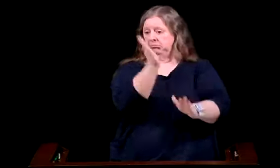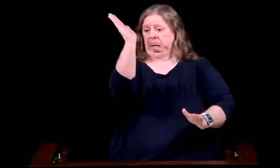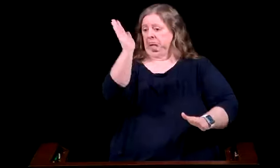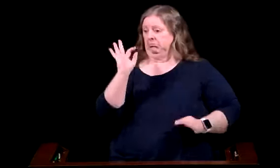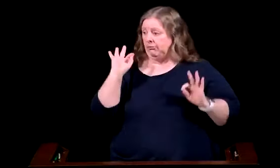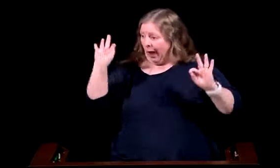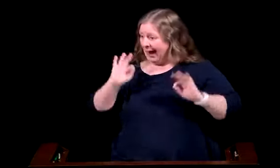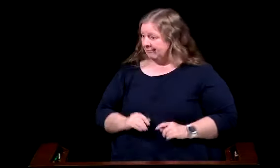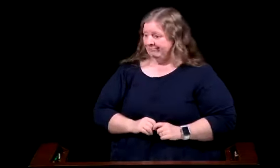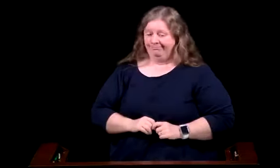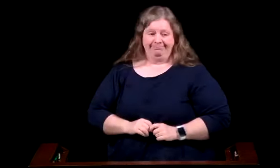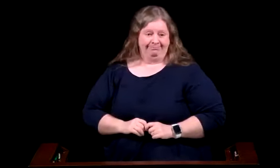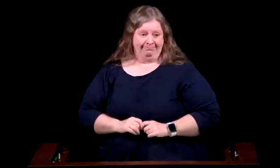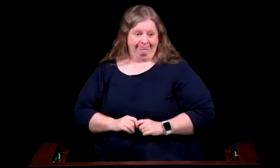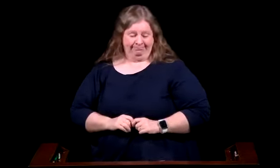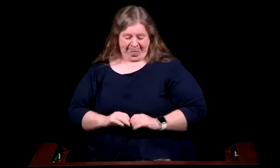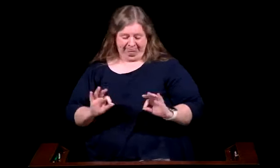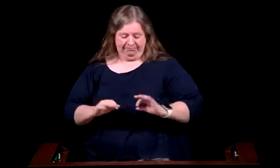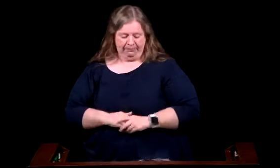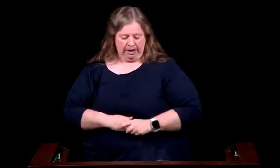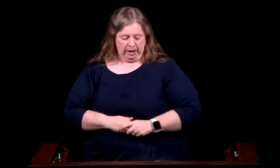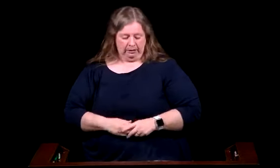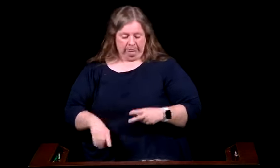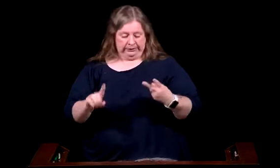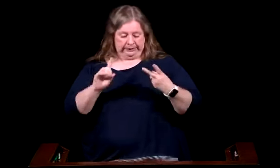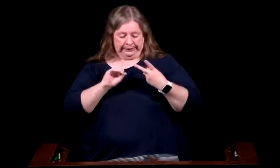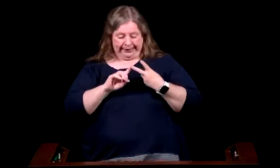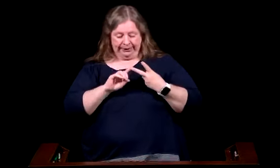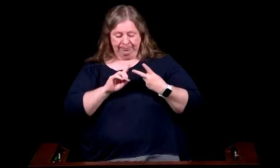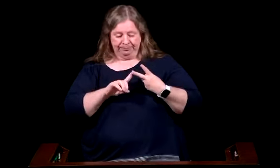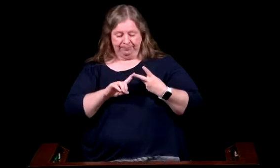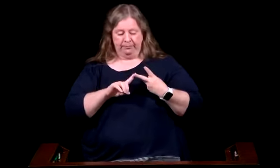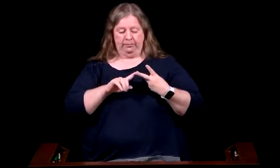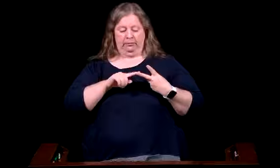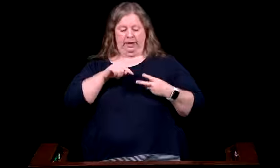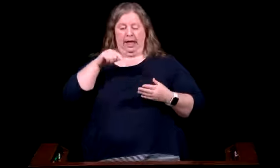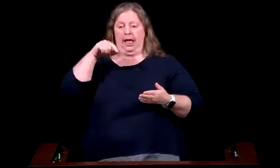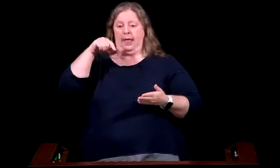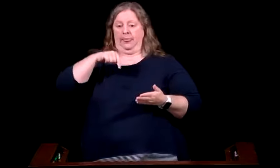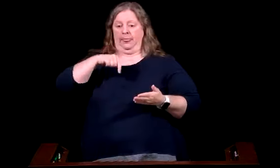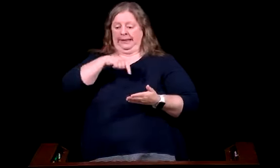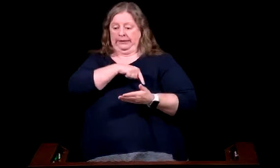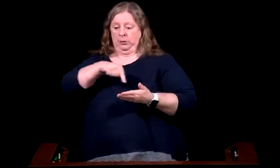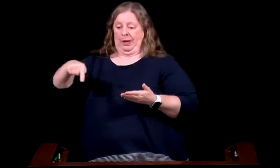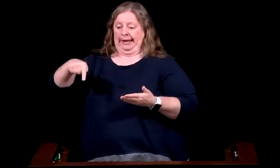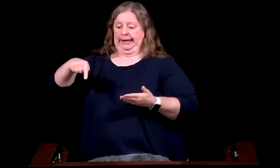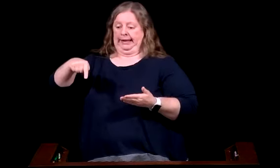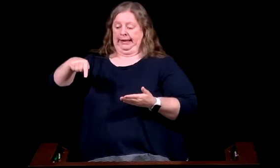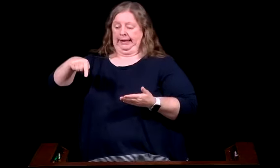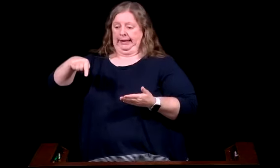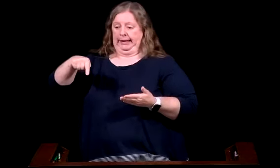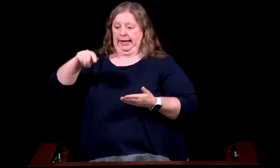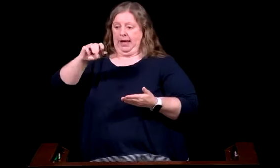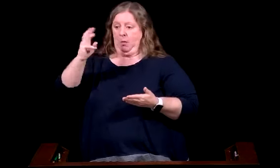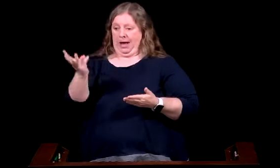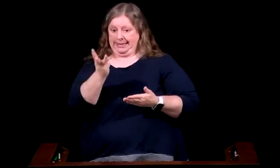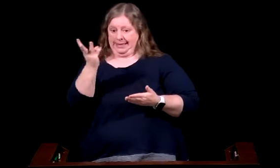eat. And then when it's done, you can take off. The second thing is this week